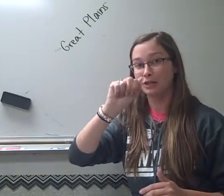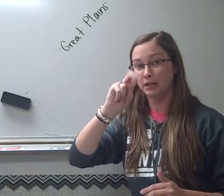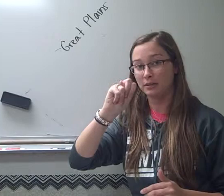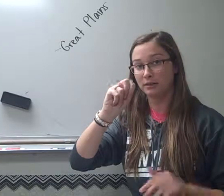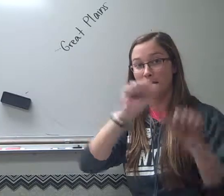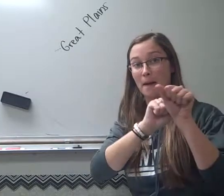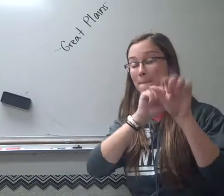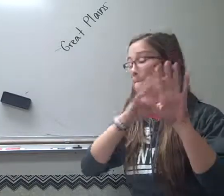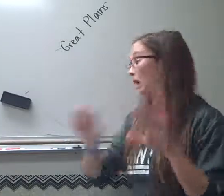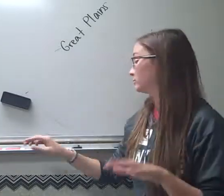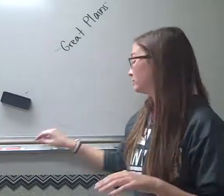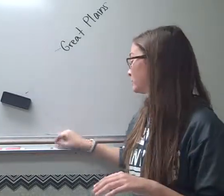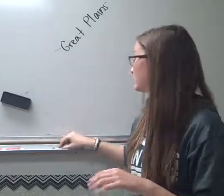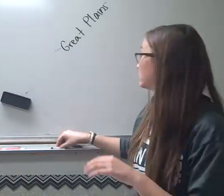Appalachian Mountains.